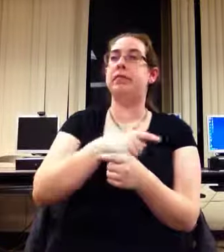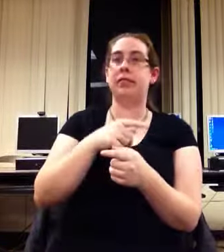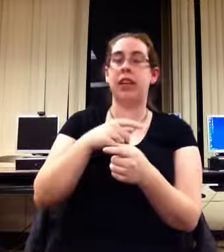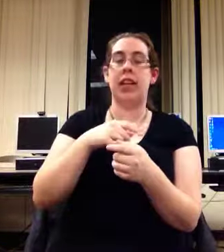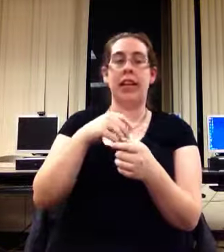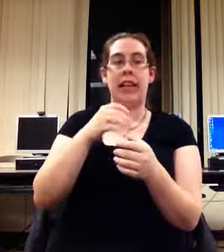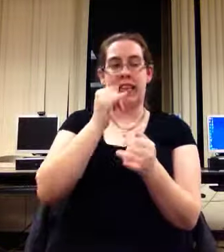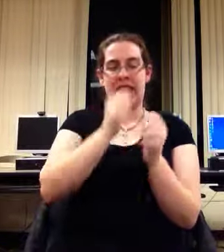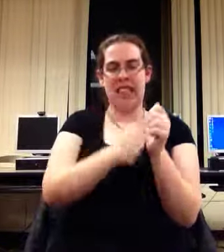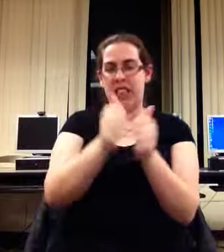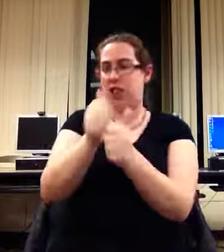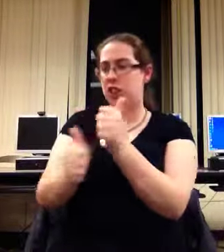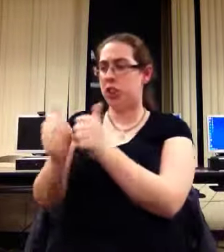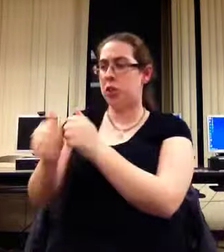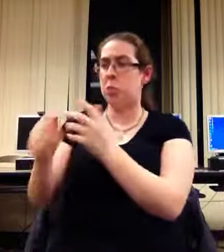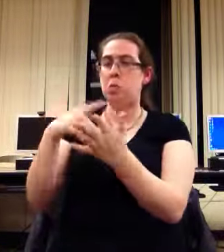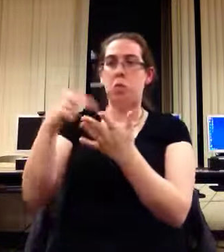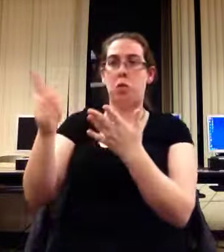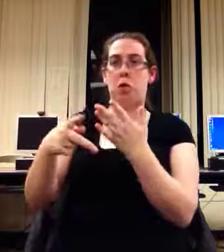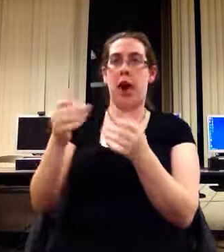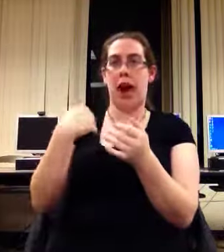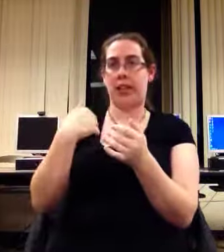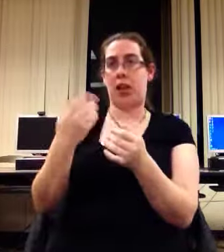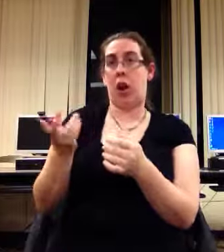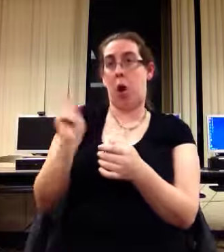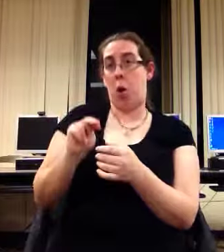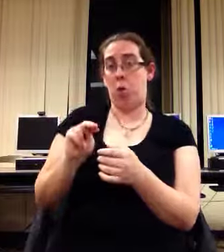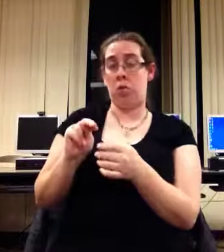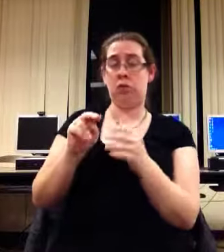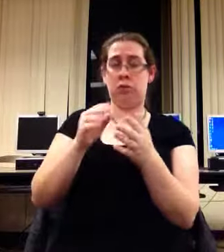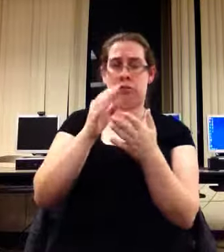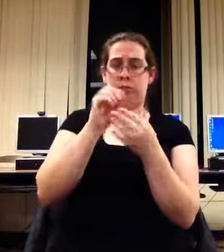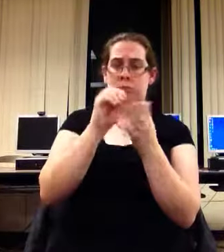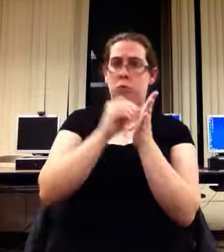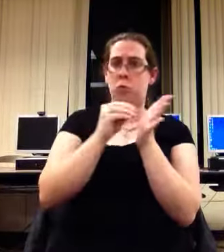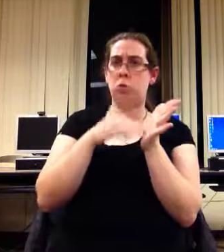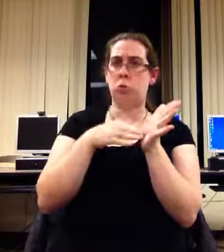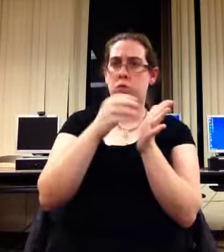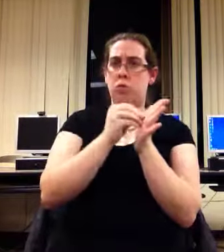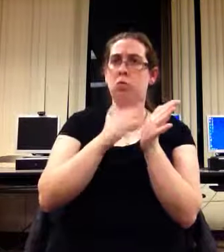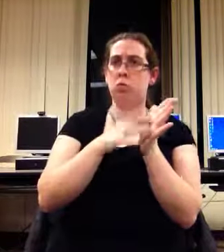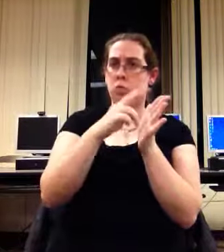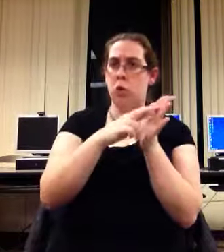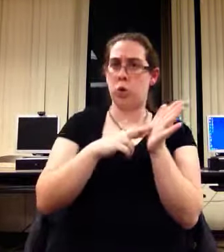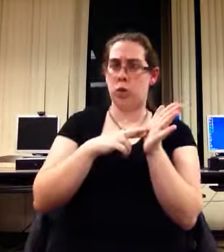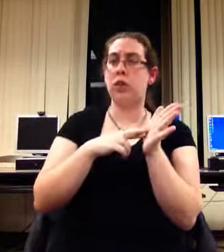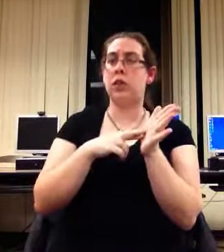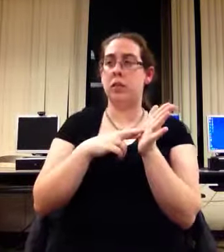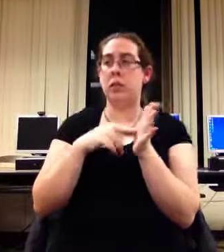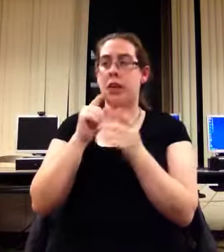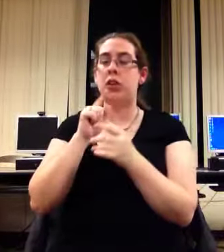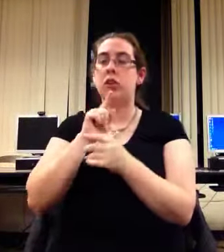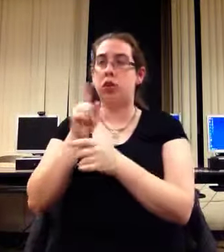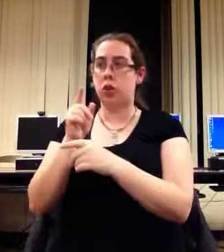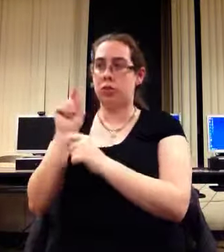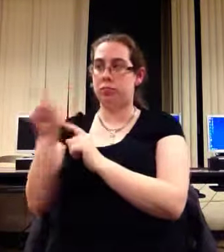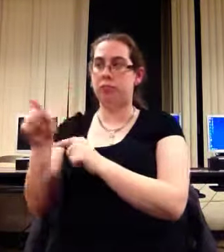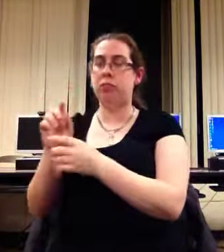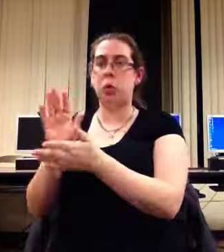funds. Make sure you talk to your financial aid office for your institution's procedures. Another requirement to